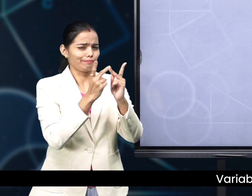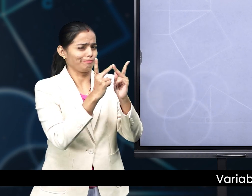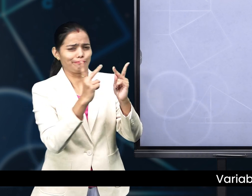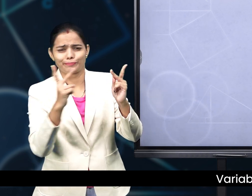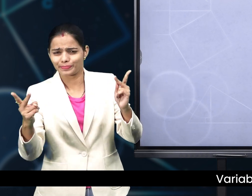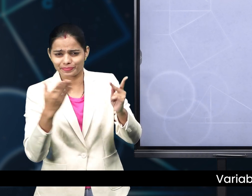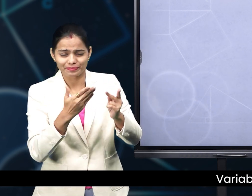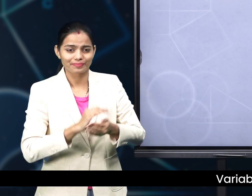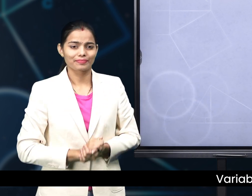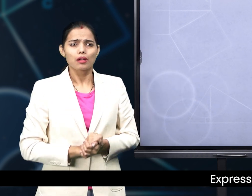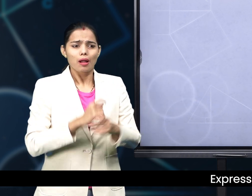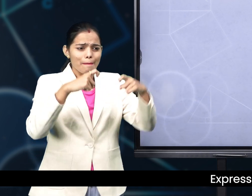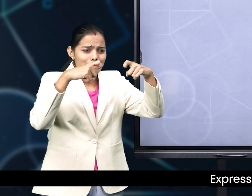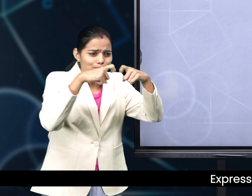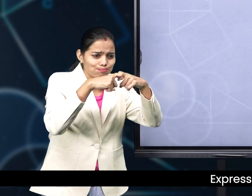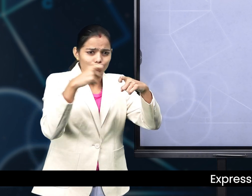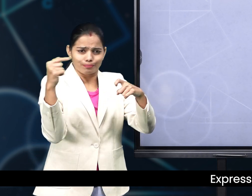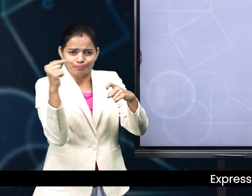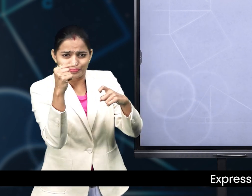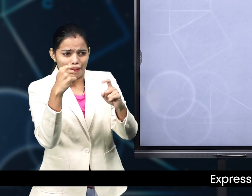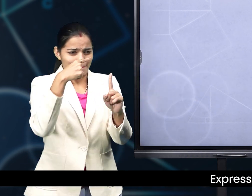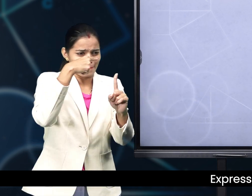variable, expression,